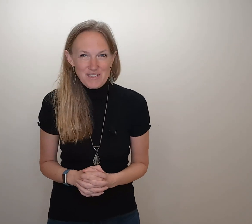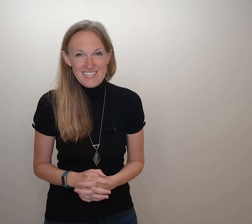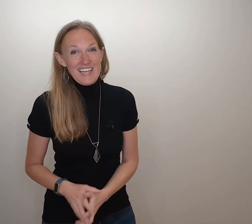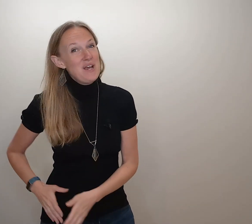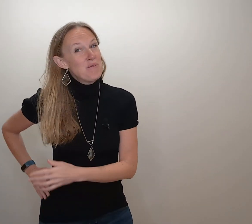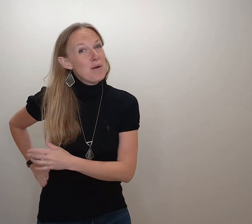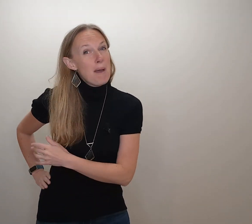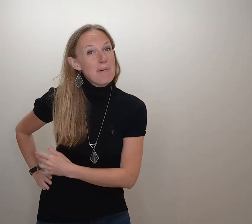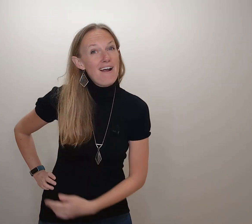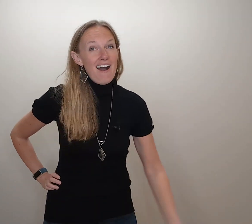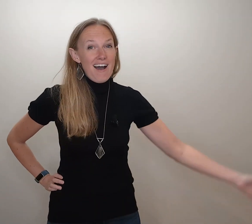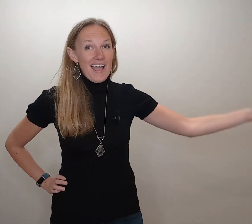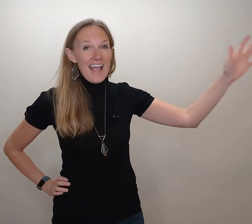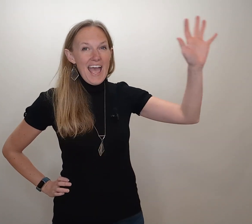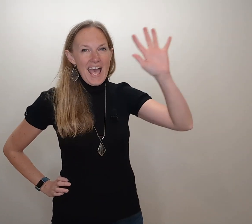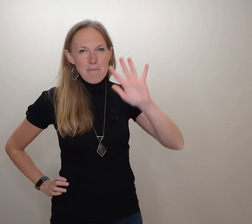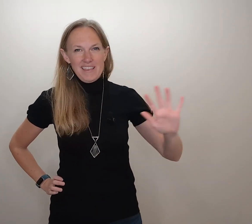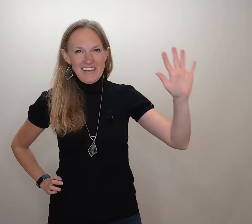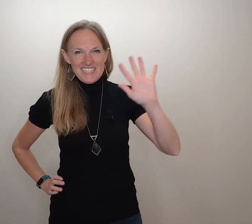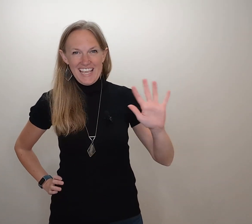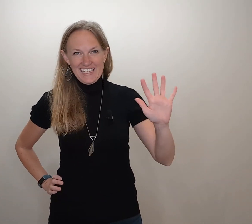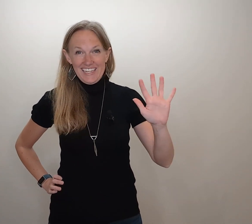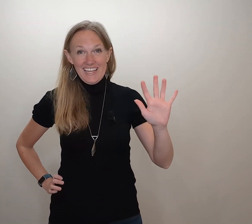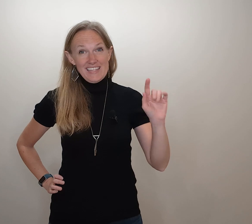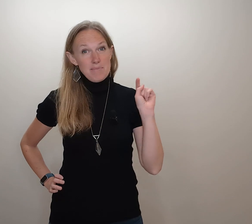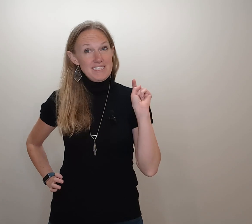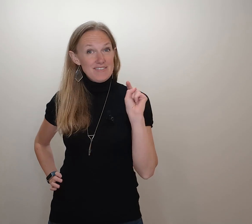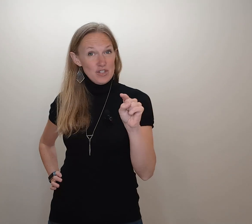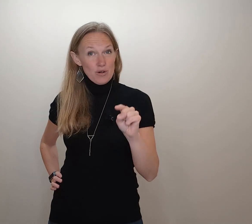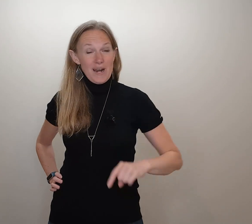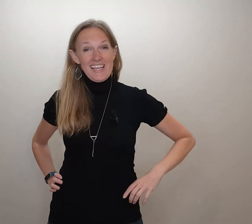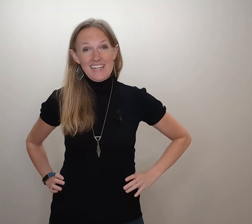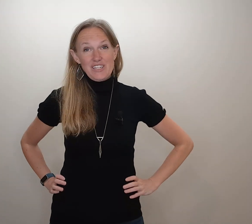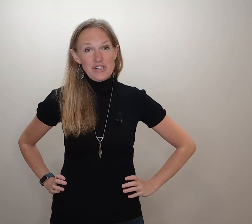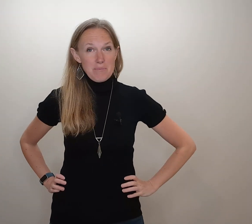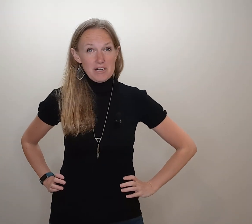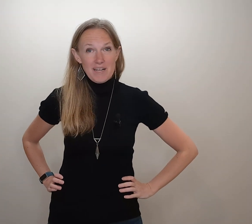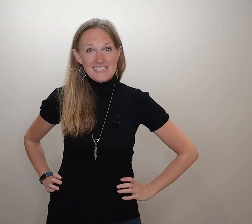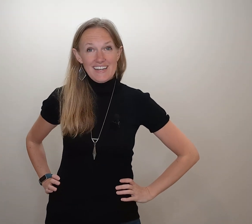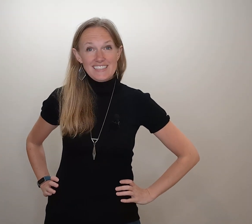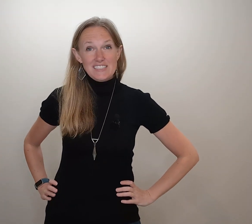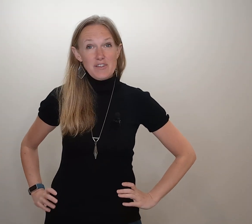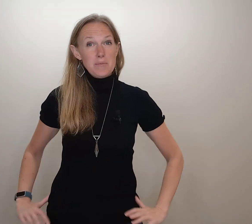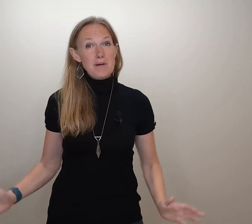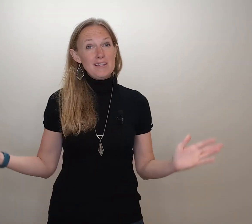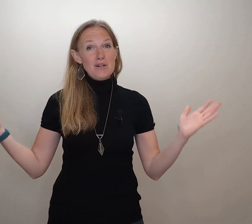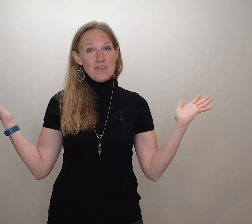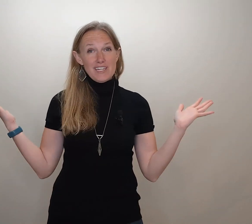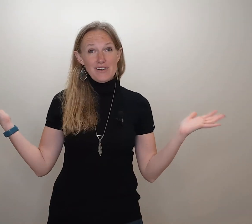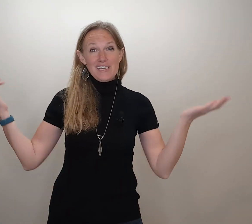music. Remember, I am left-handed. That means if you're right-handed, you're going to mirror my signs. If you look below the video in